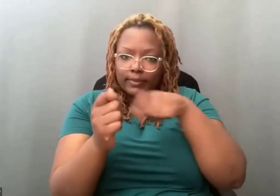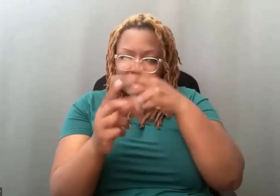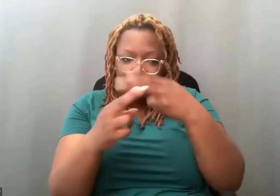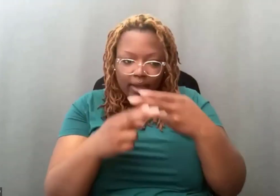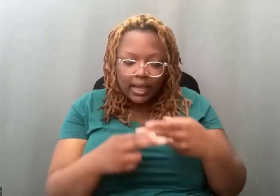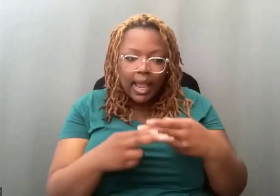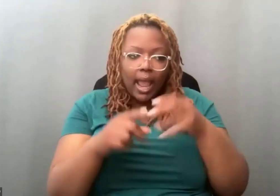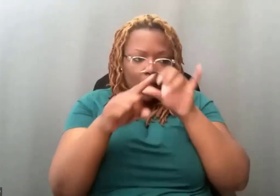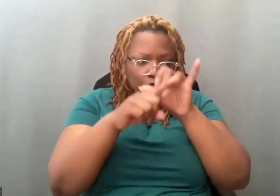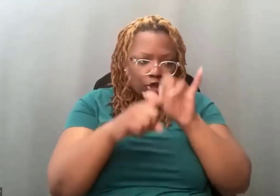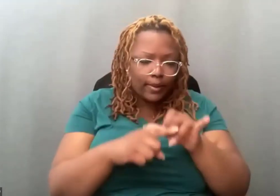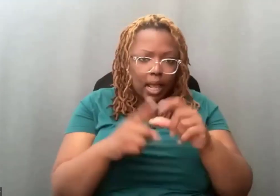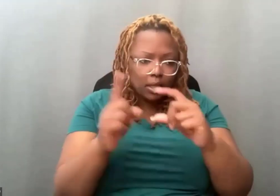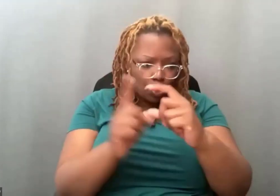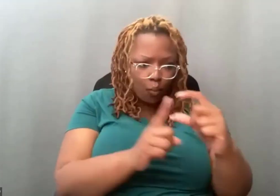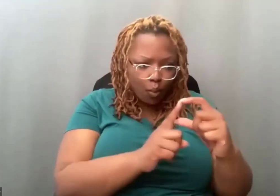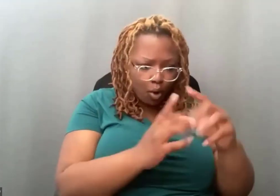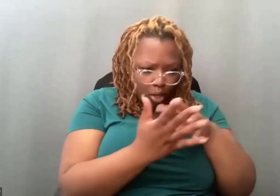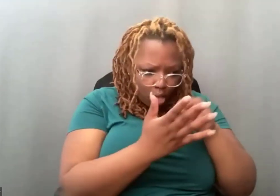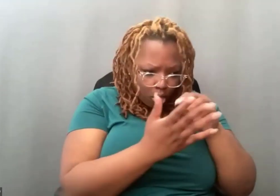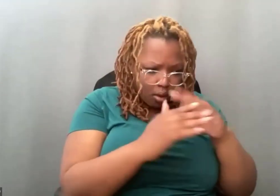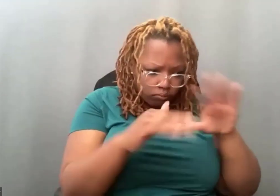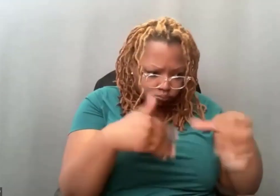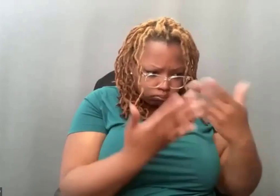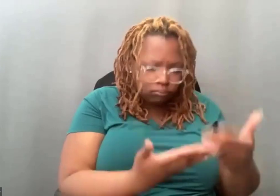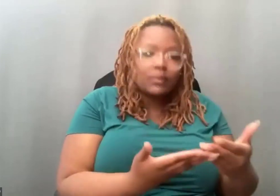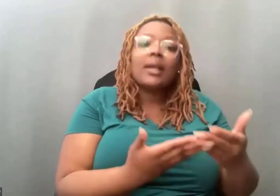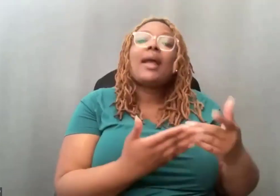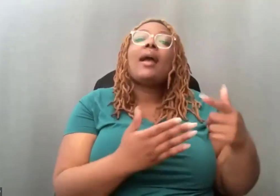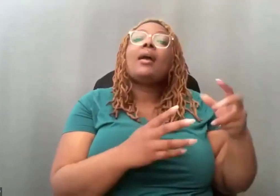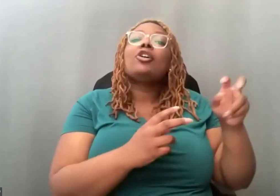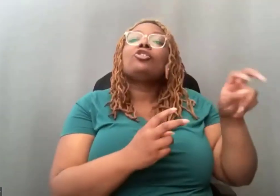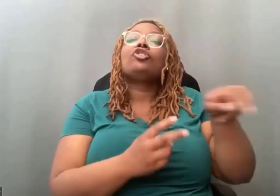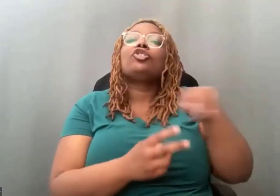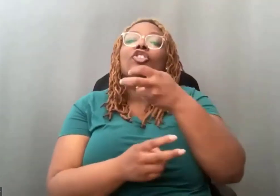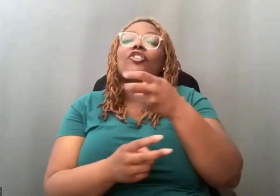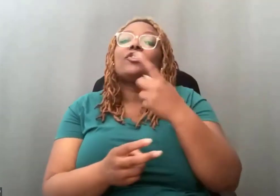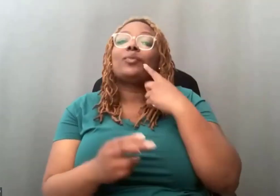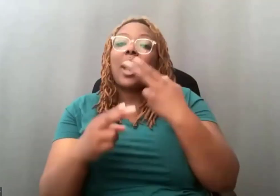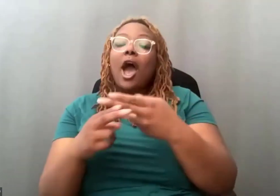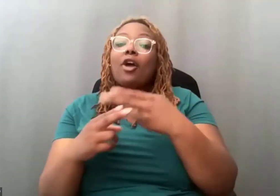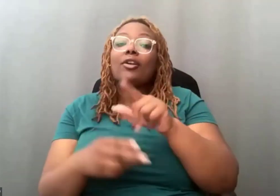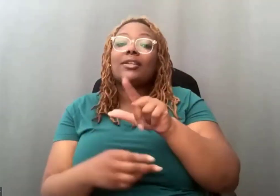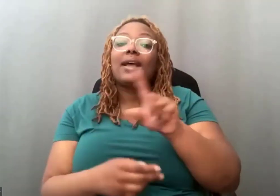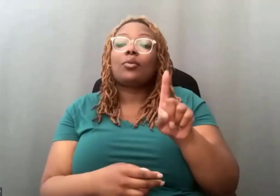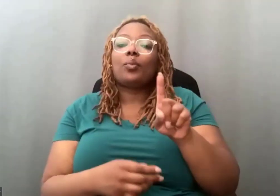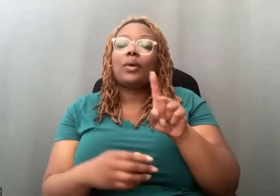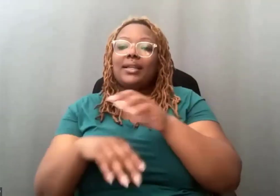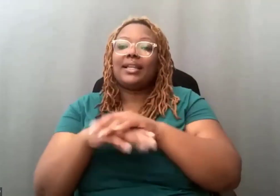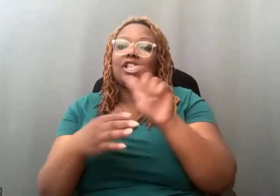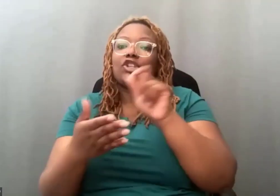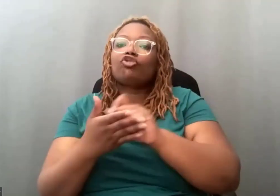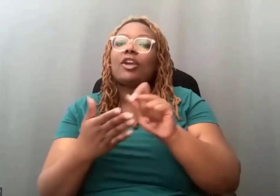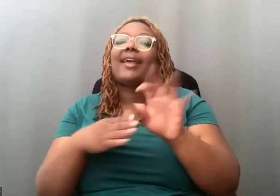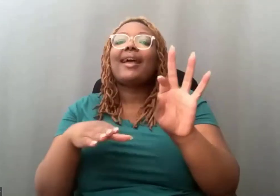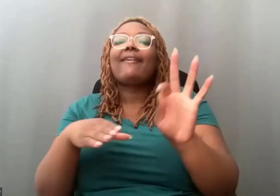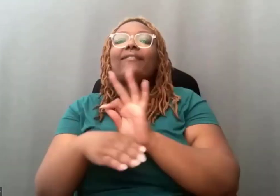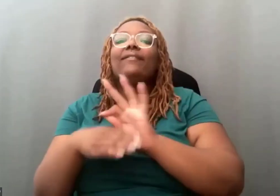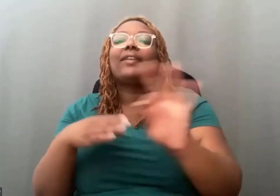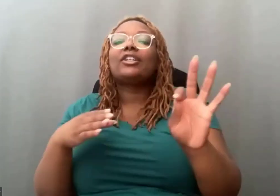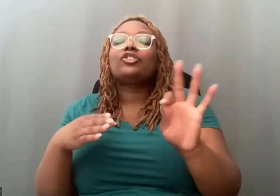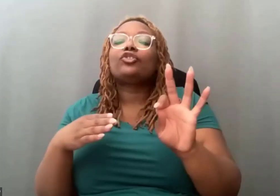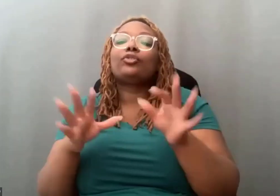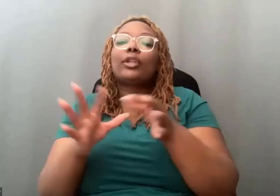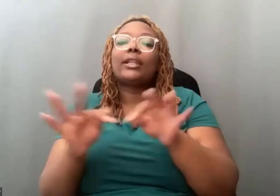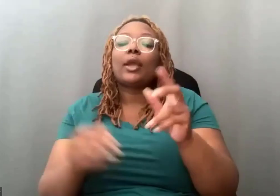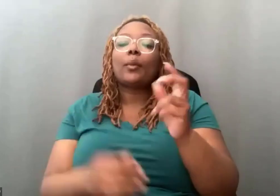names and terms for these things. And then what I call in L1 English writers, functional language